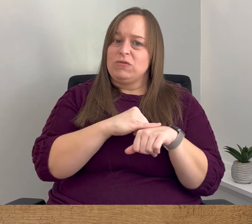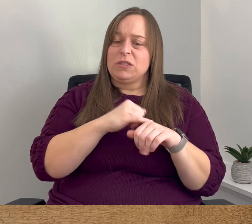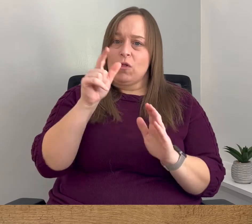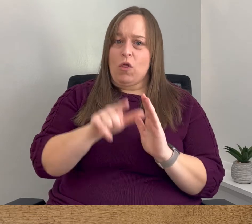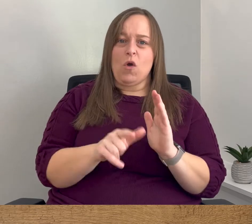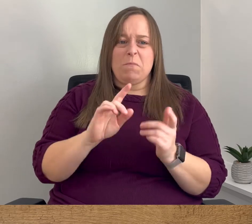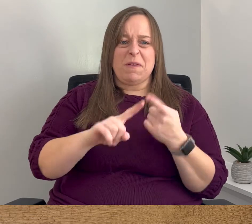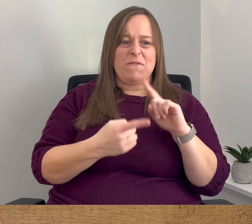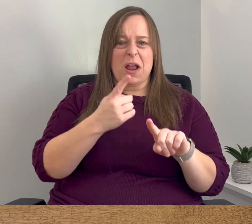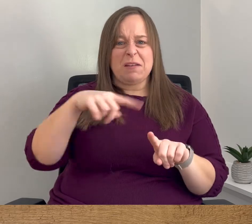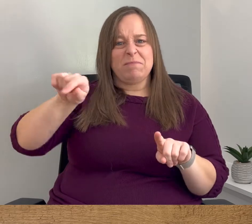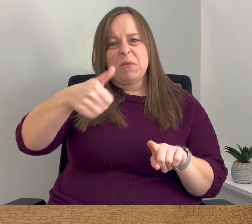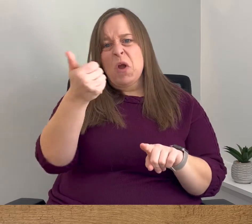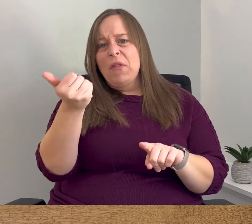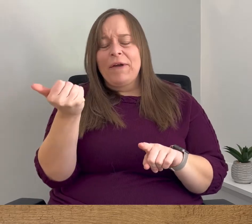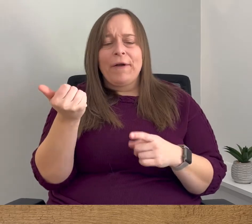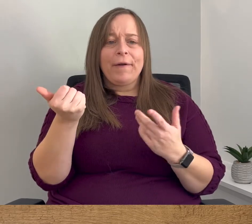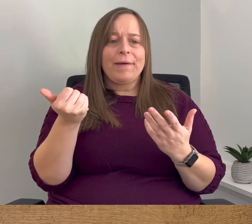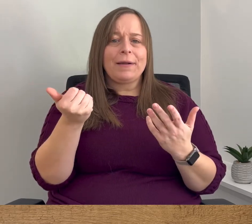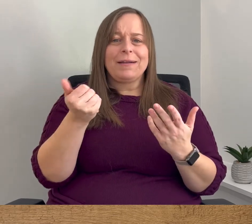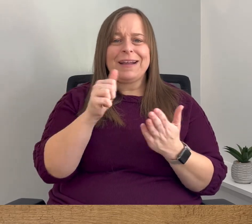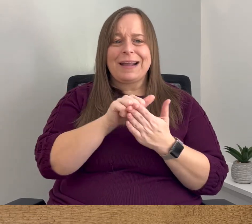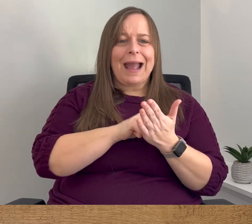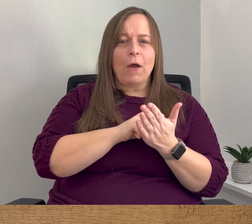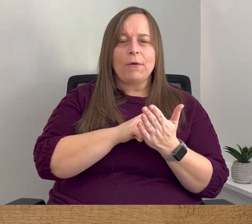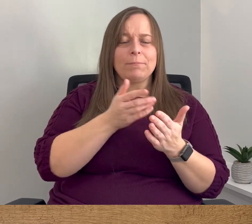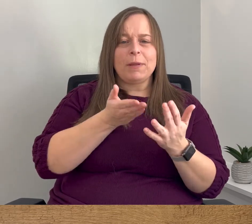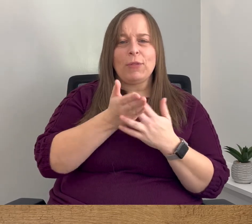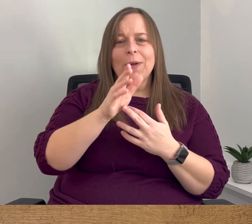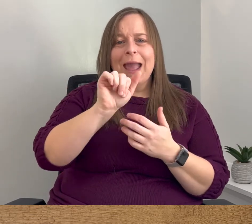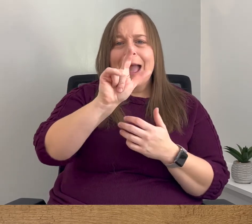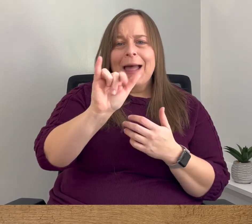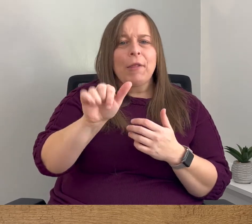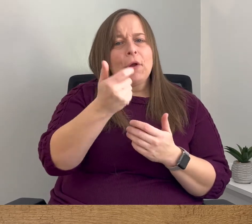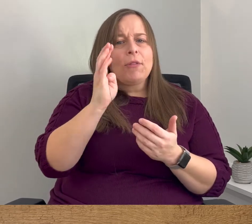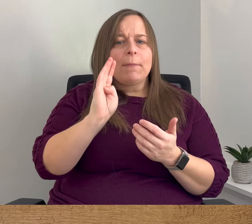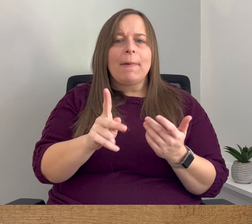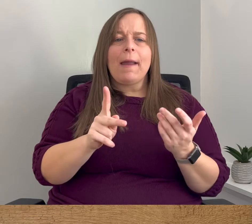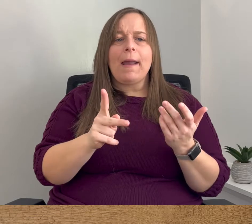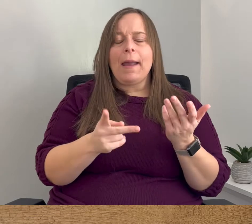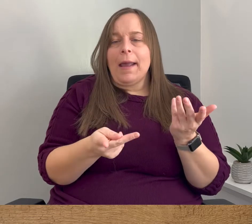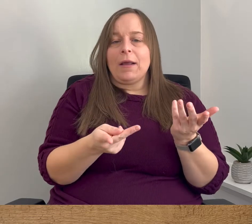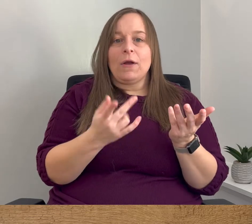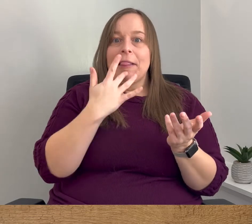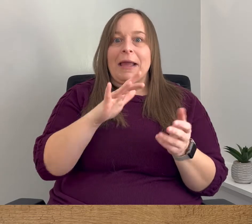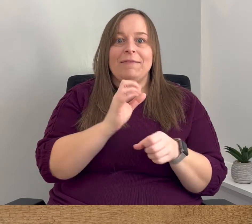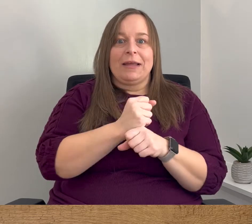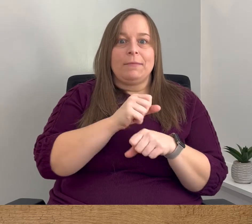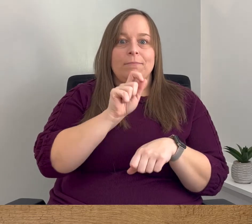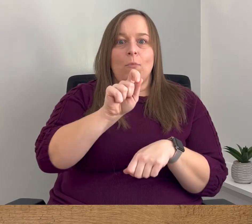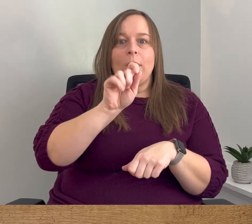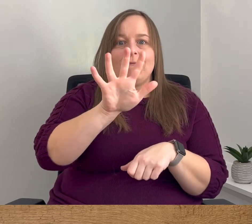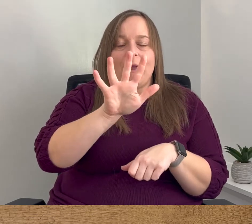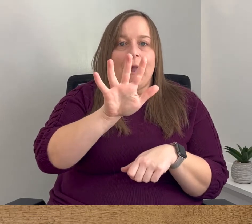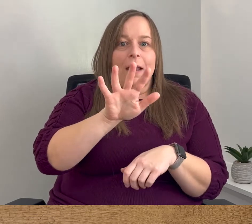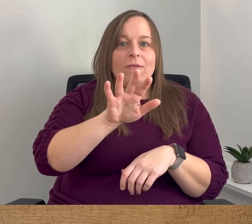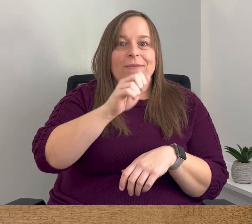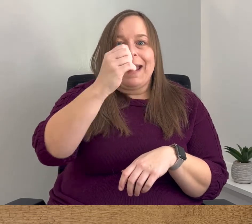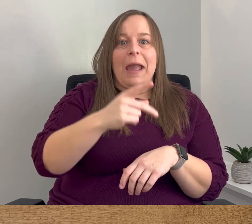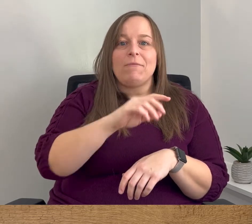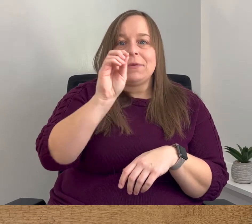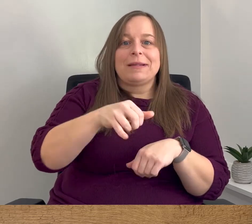right now. I think most of my friends that have other accounts, maybe through Ally or another bank, are lucky if they're